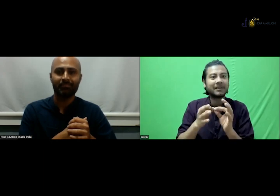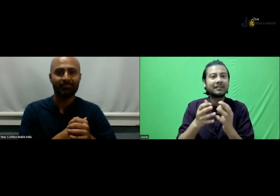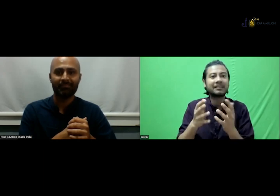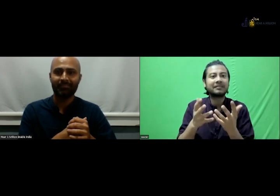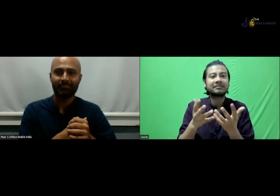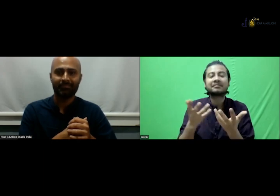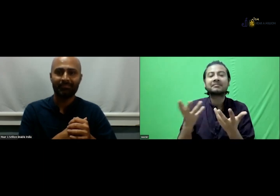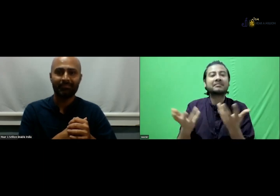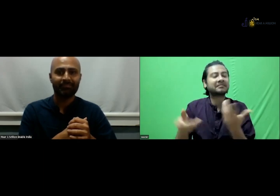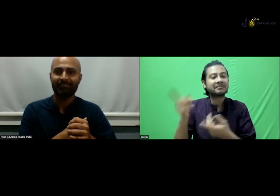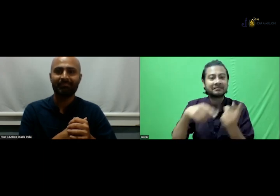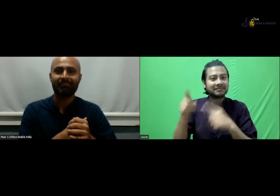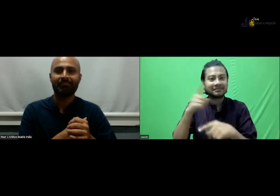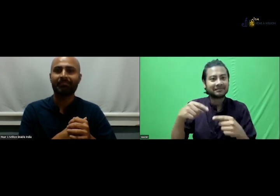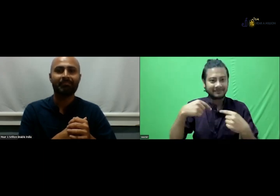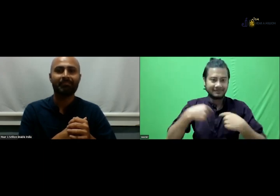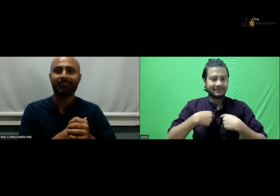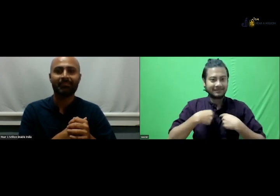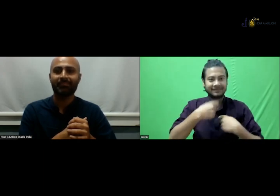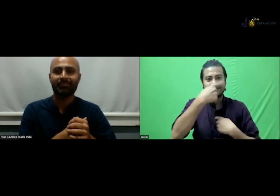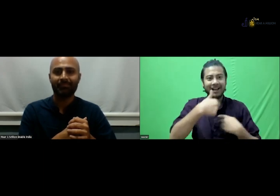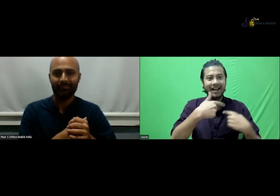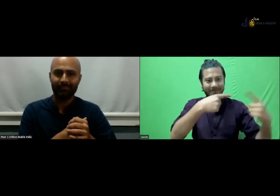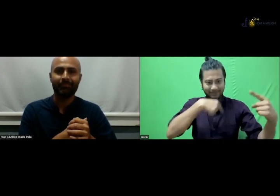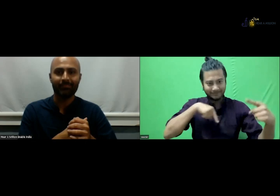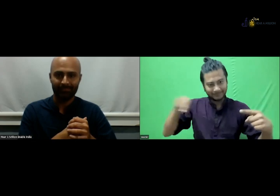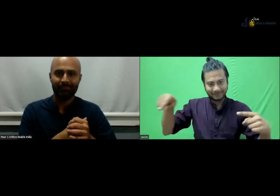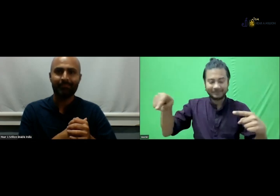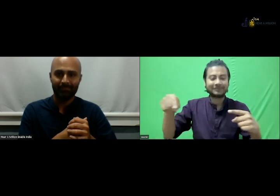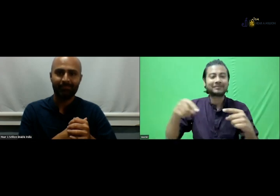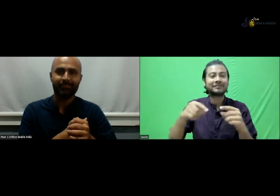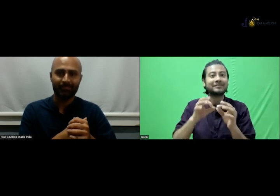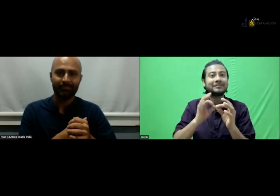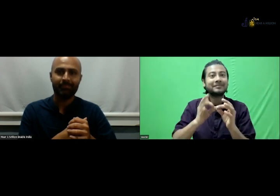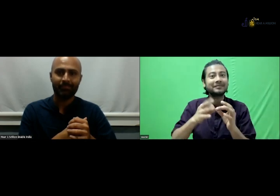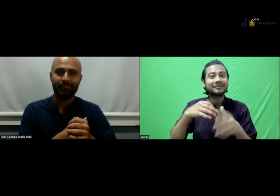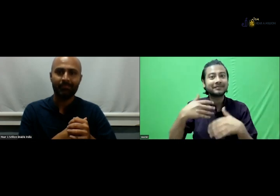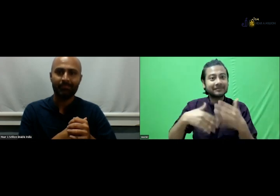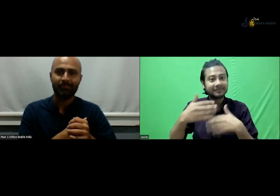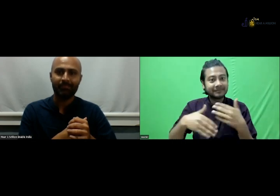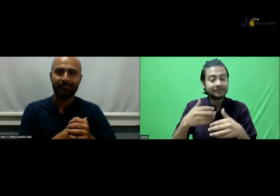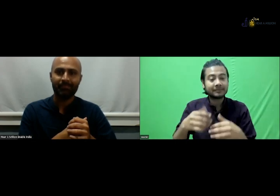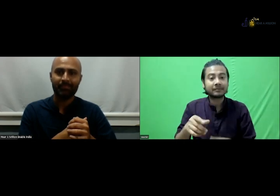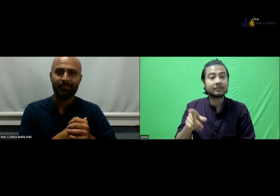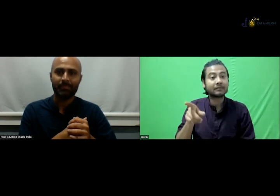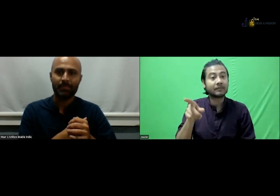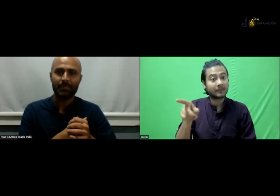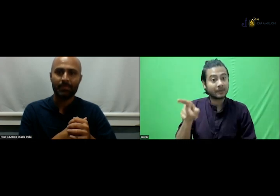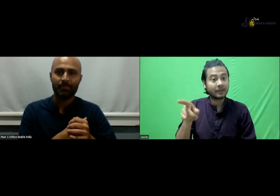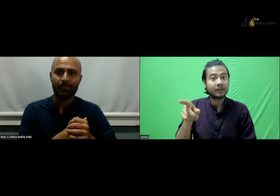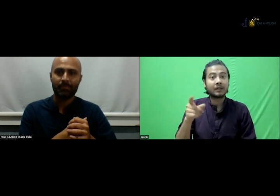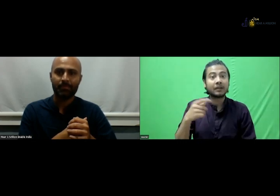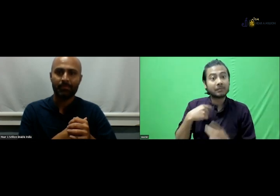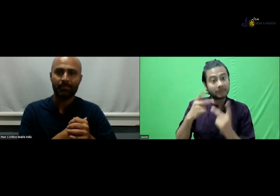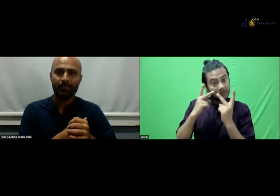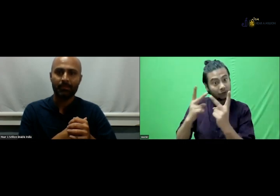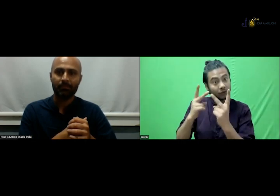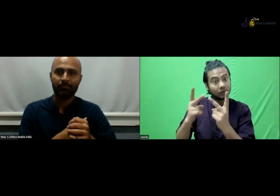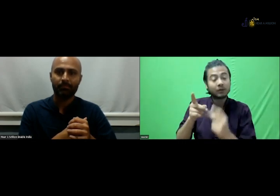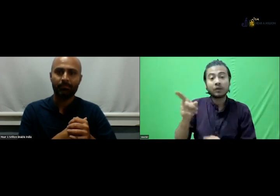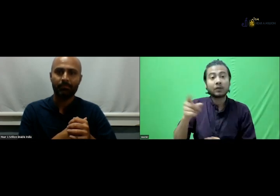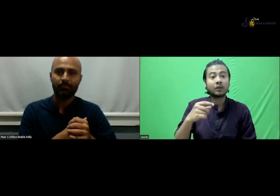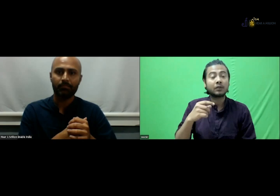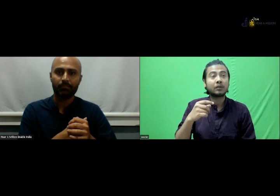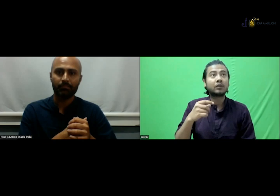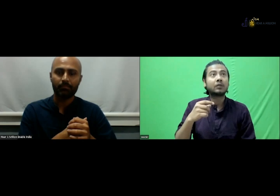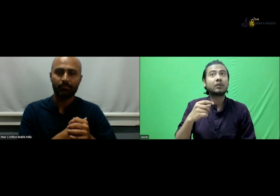this thing. So that time I was there with Alim, Dr. Alim, and I was the interpreter of Dr. Alim.